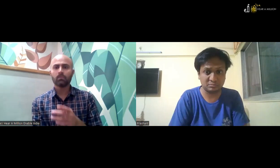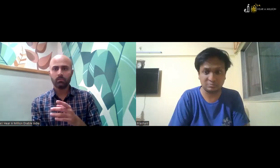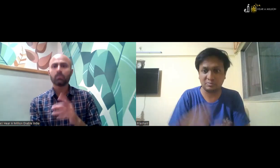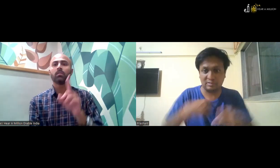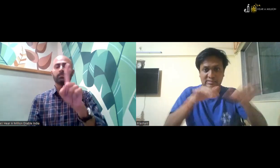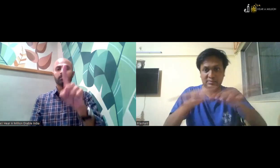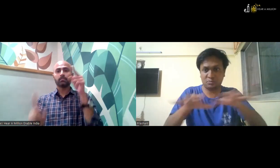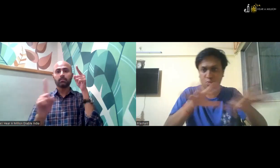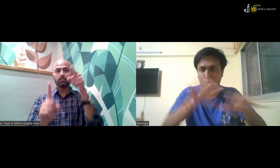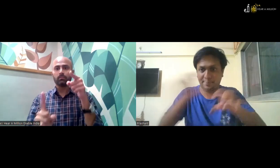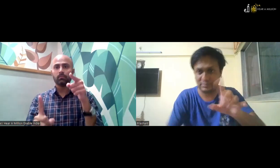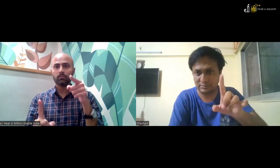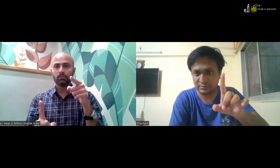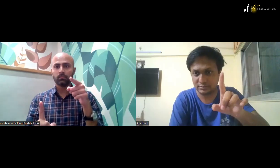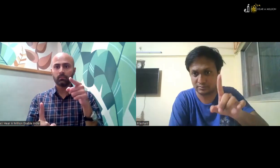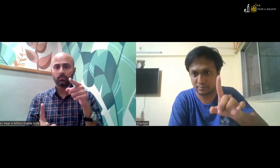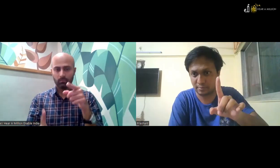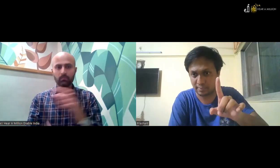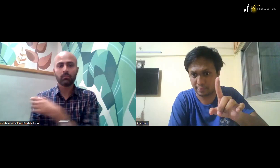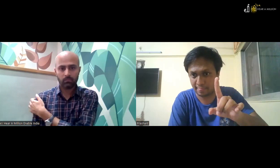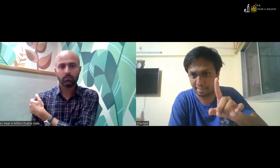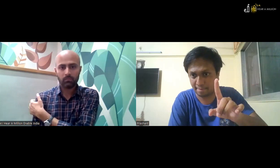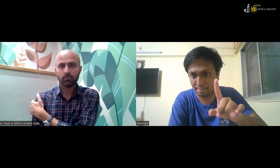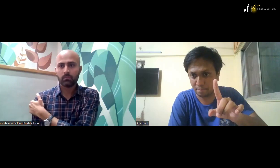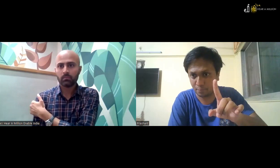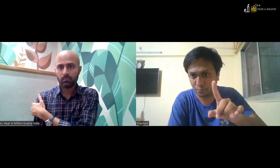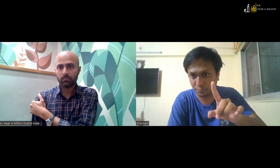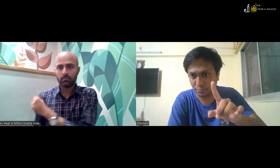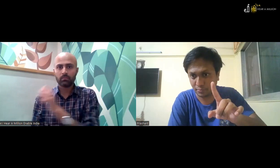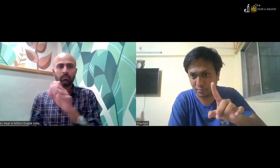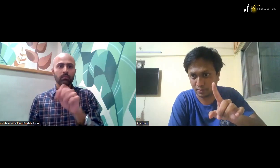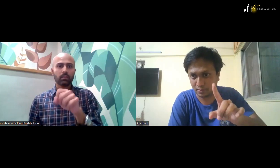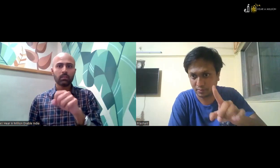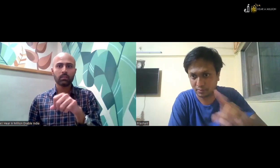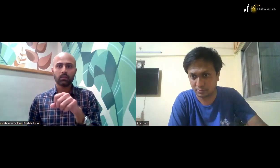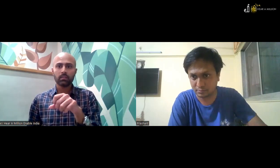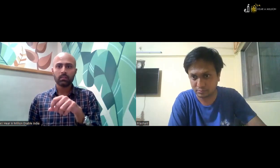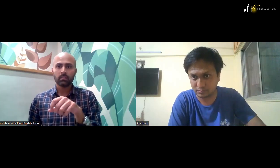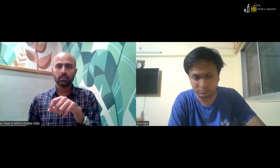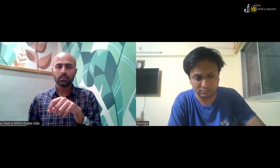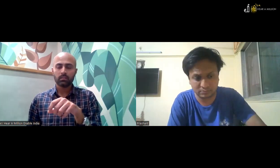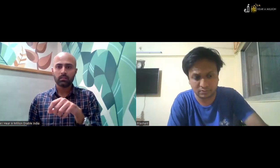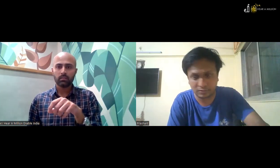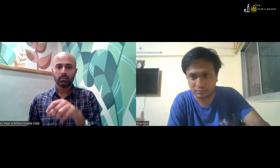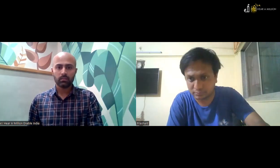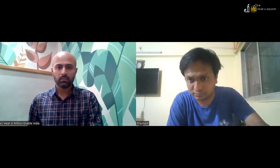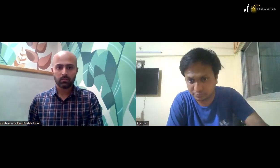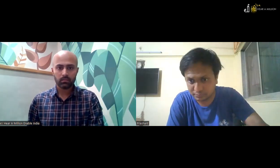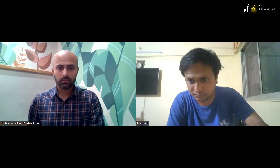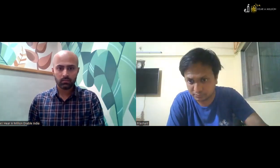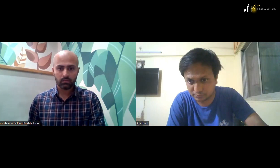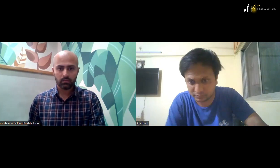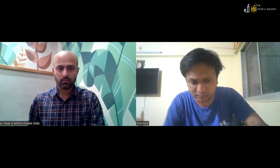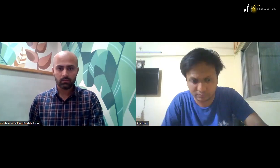should get the first party license or the third party, sorry, the first party insurance and the third party insurance.